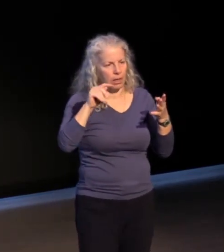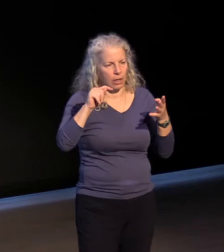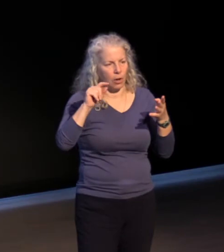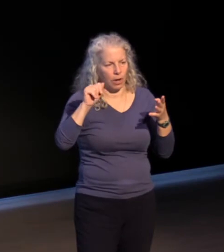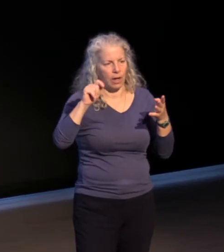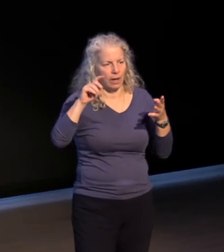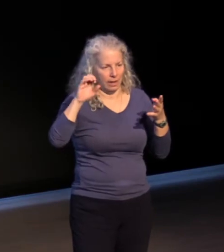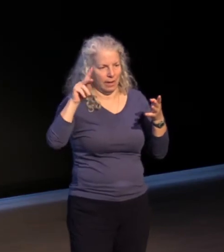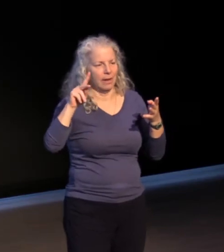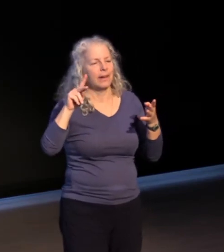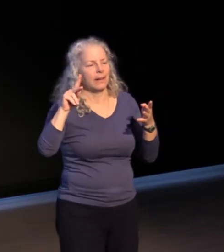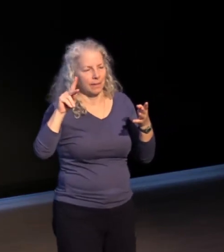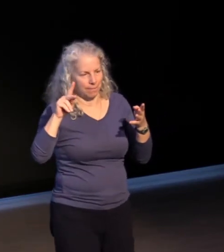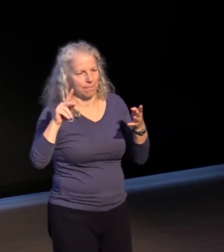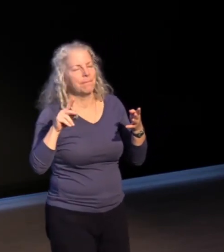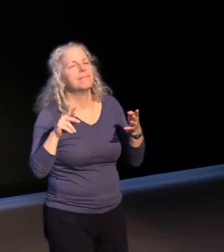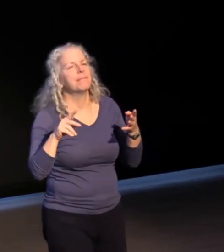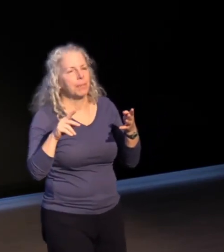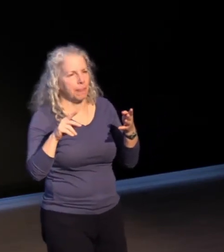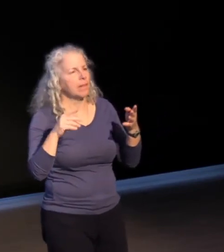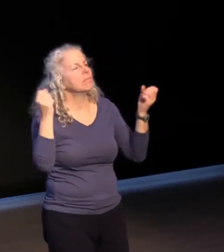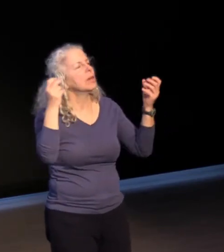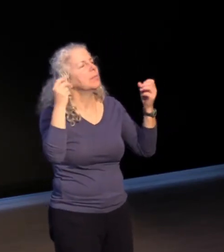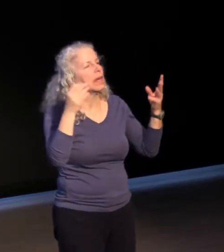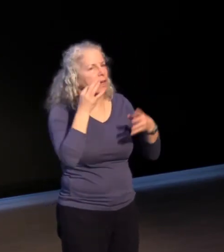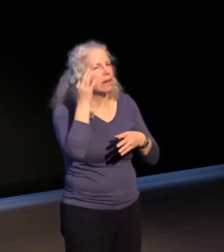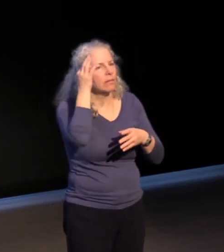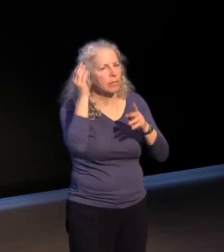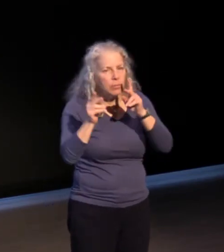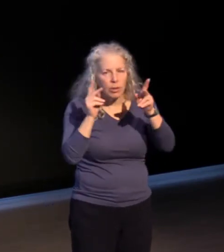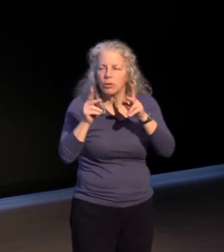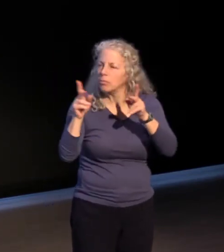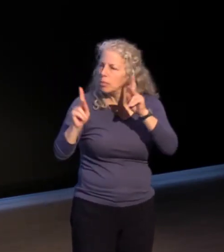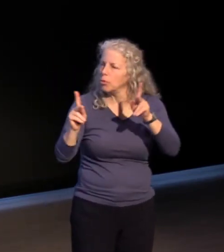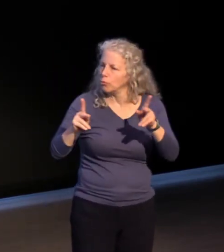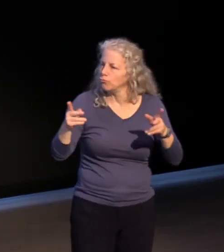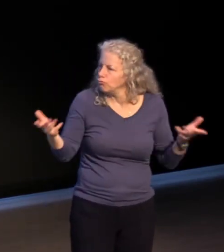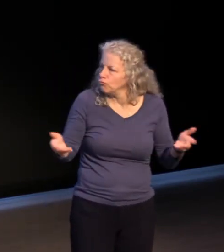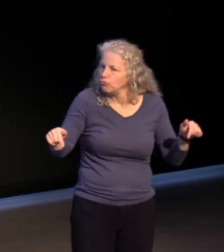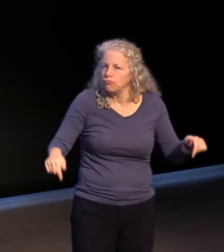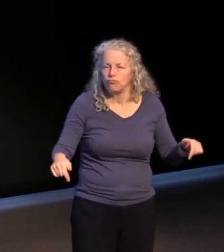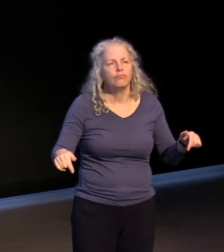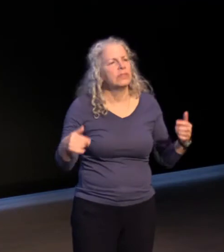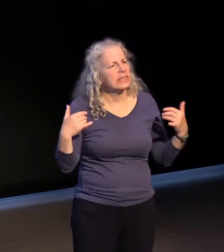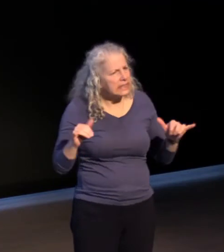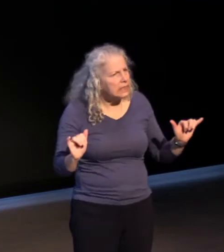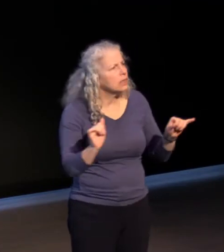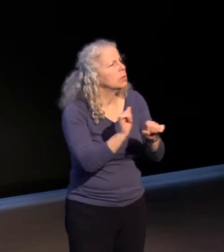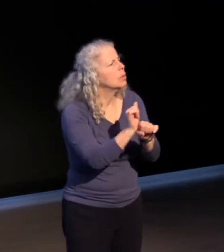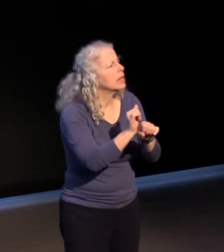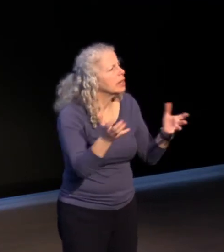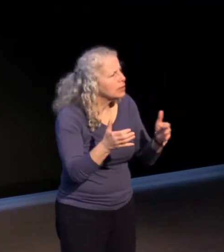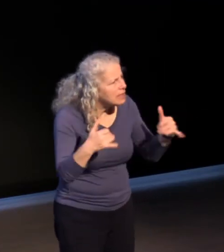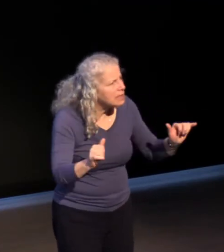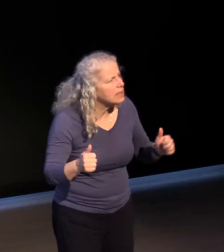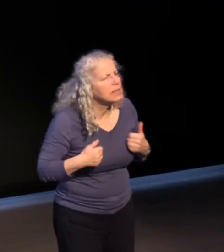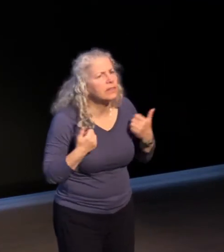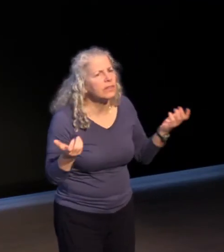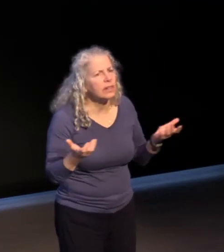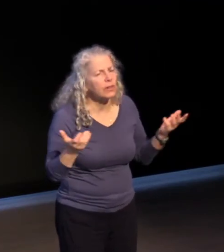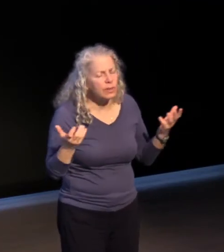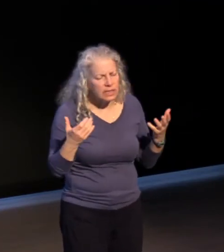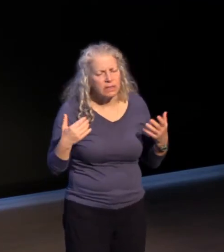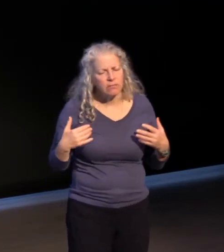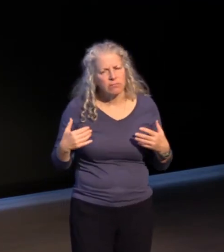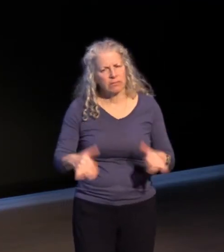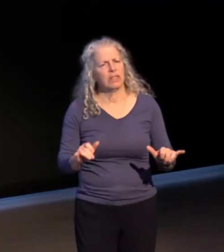exchange for many Indigenous peoples. We respect that many Indigenous people continue to live and work here and acknowledge their ongoing contributions